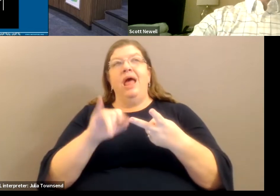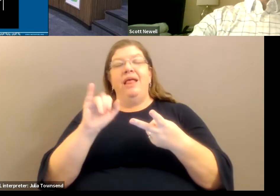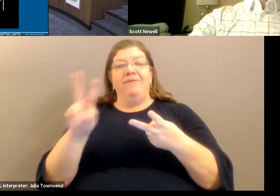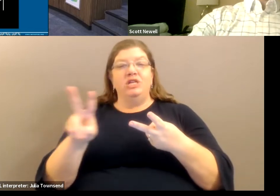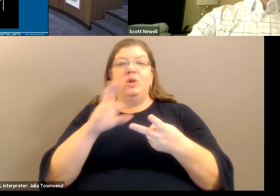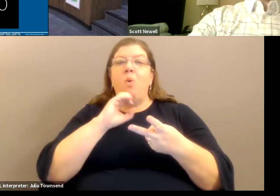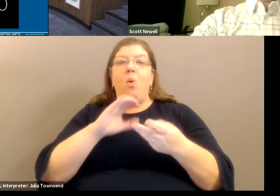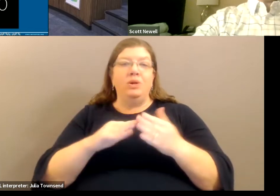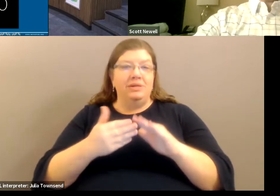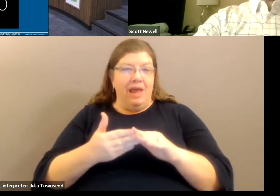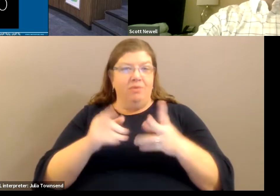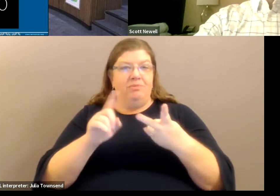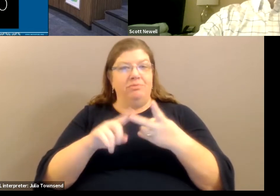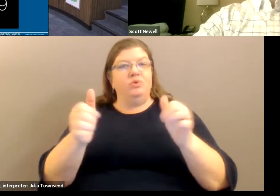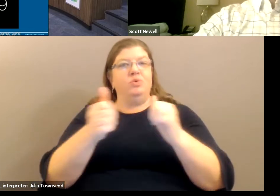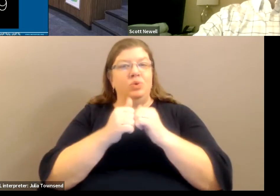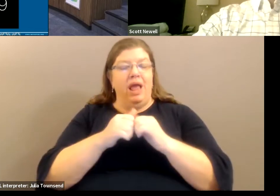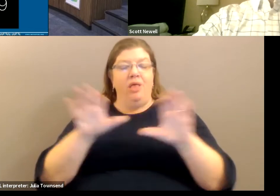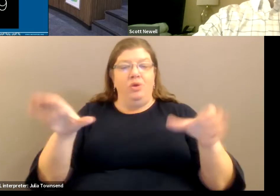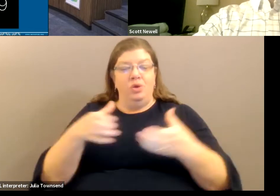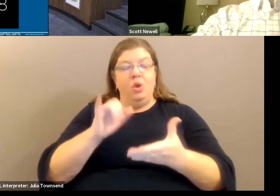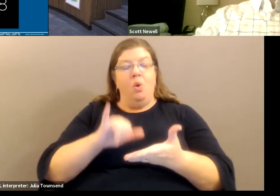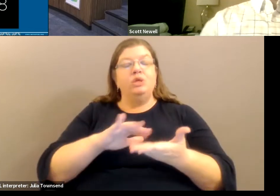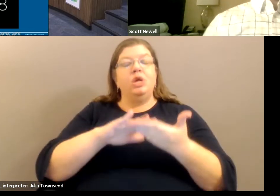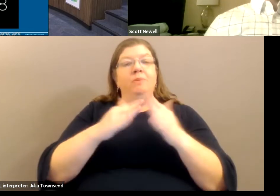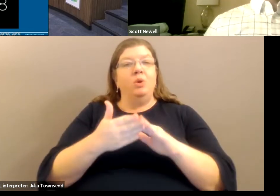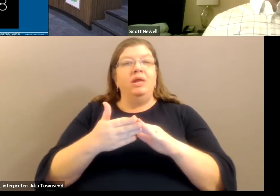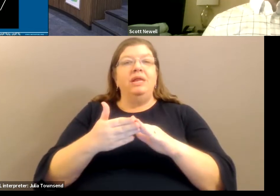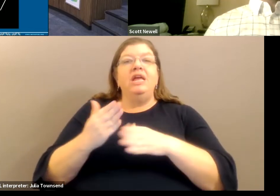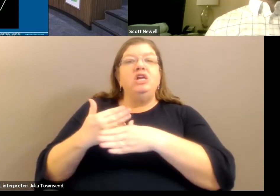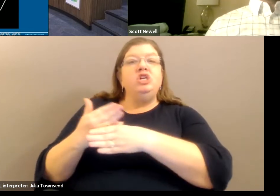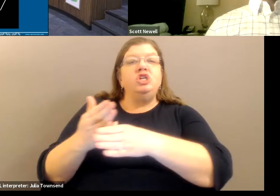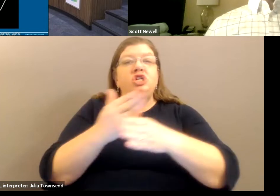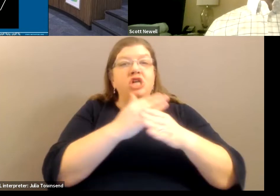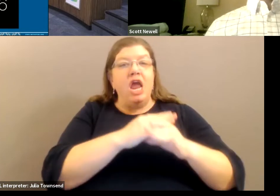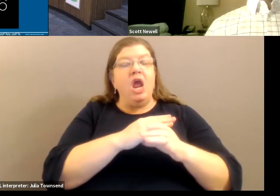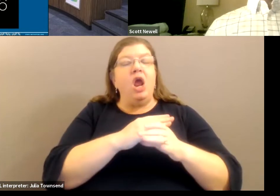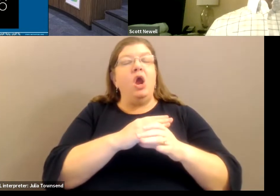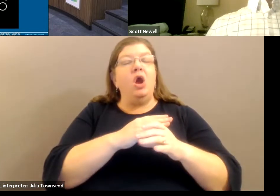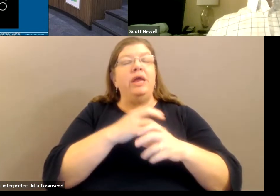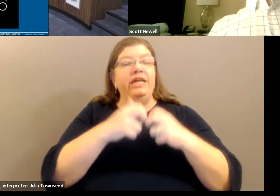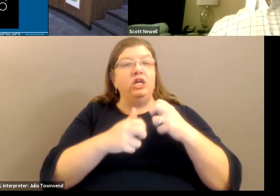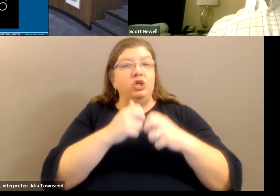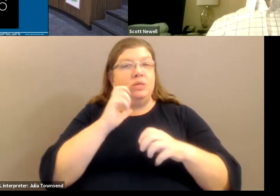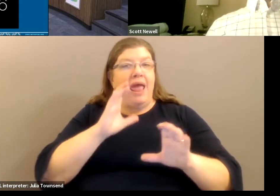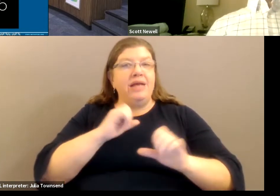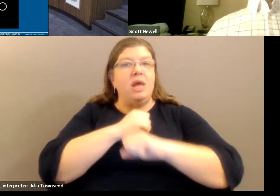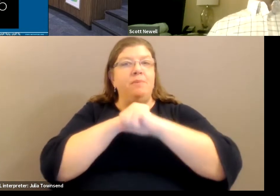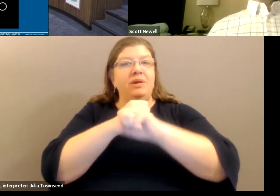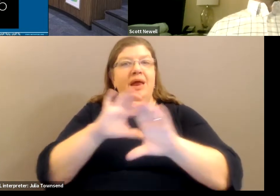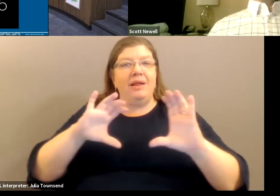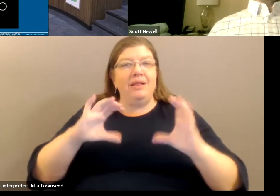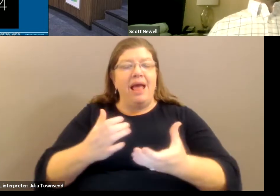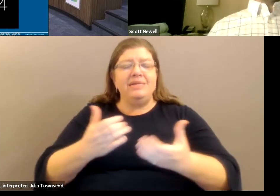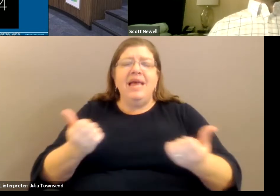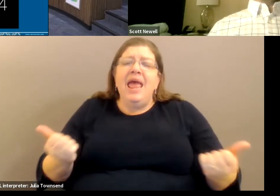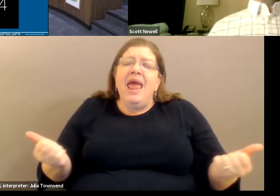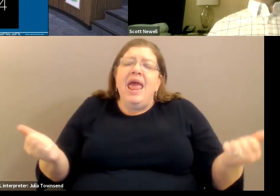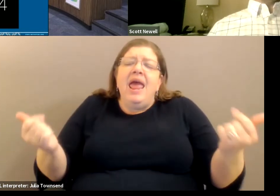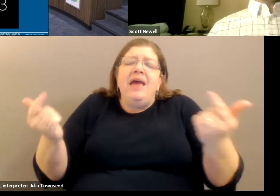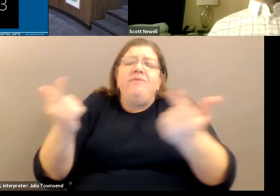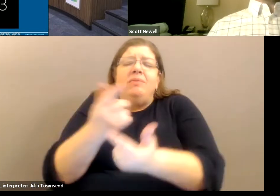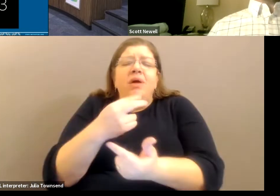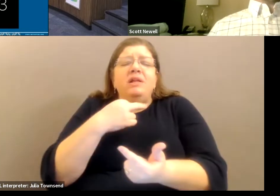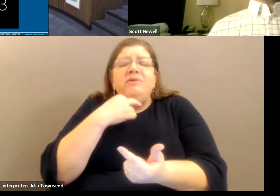whose communities share issues as a protected class, and everybody's voice is important. And